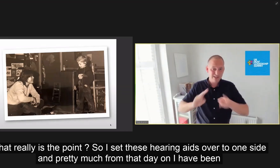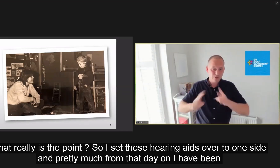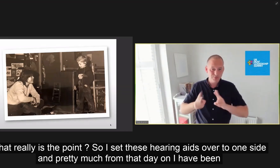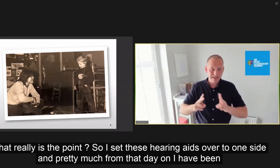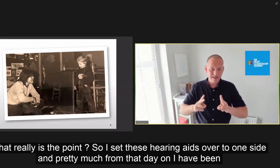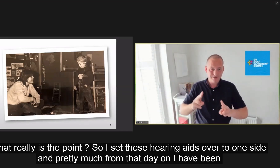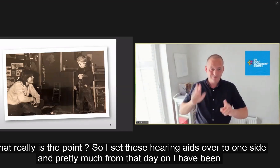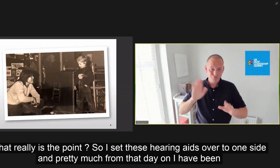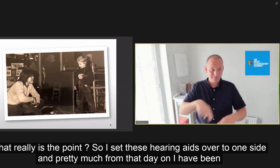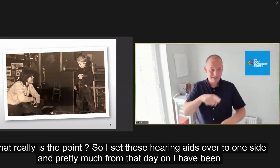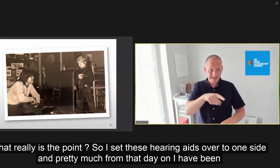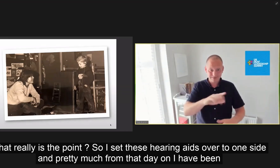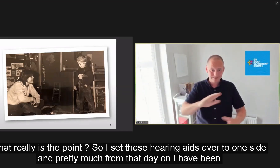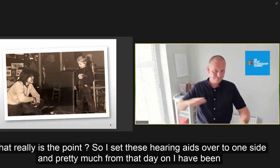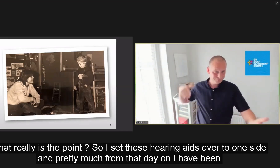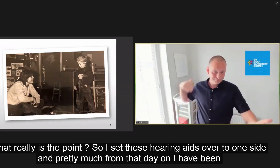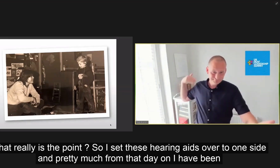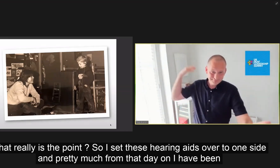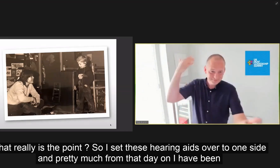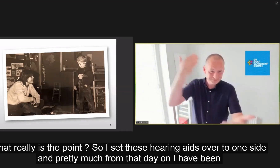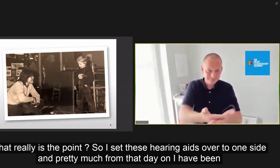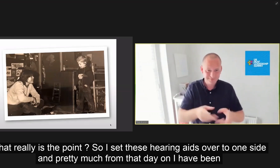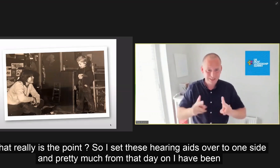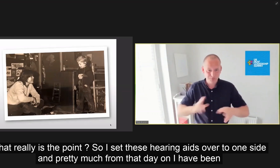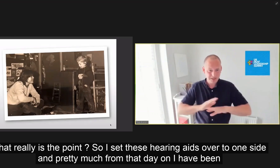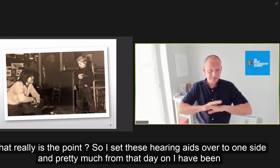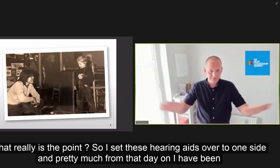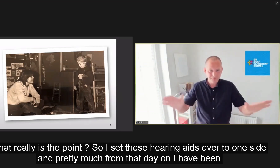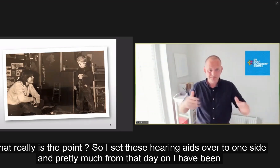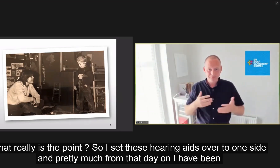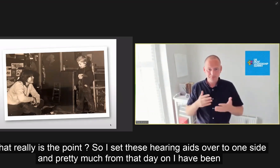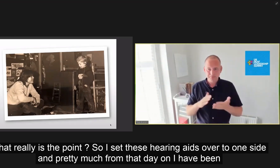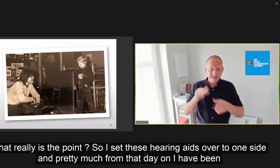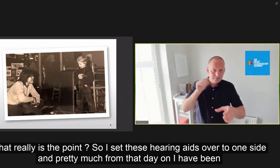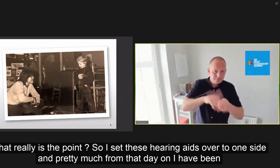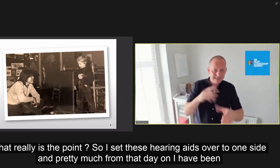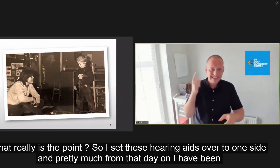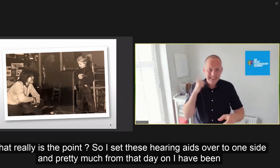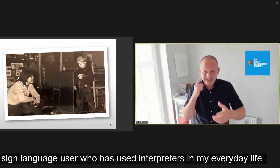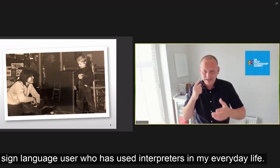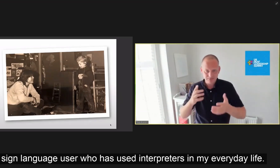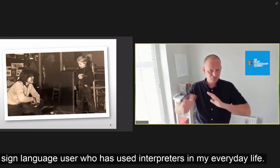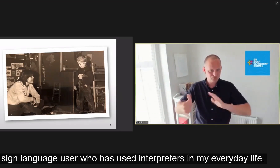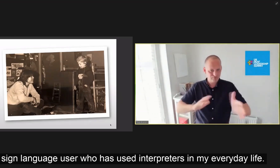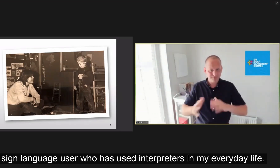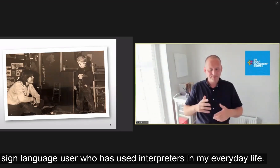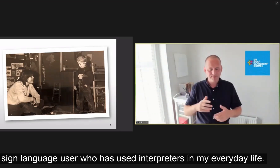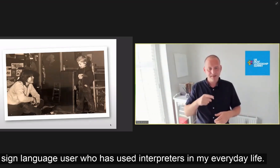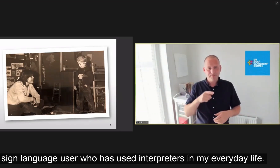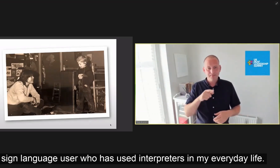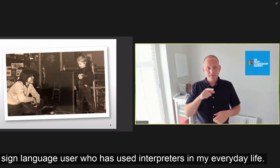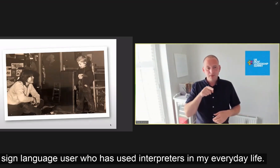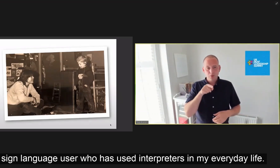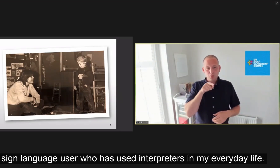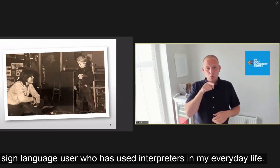hearing aids over to one side. And pretty much from that day on, I have been a sign language user who has used interpreters in my everyday